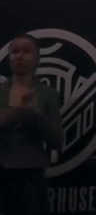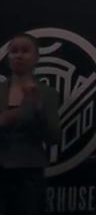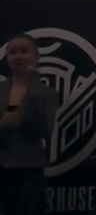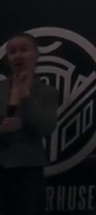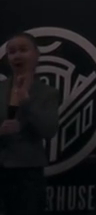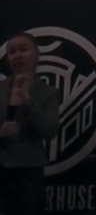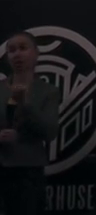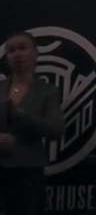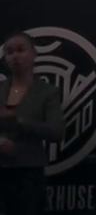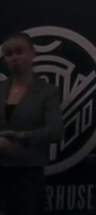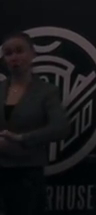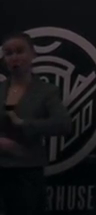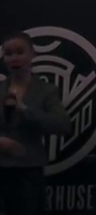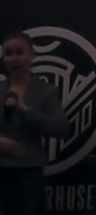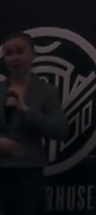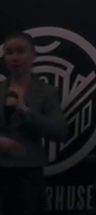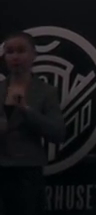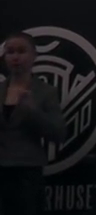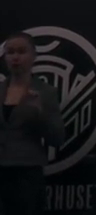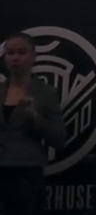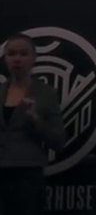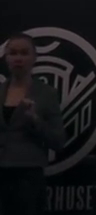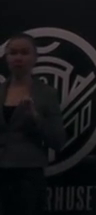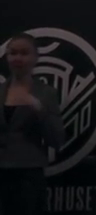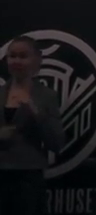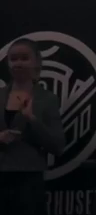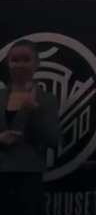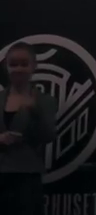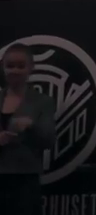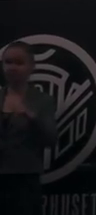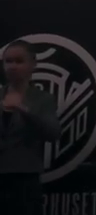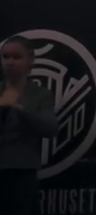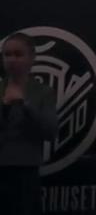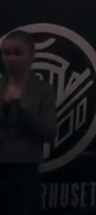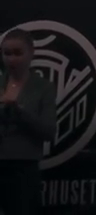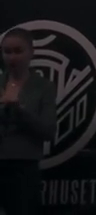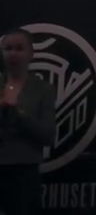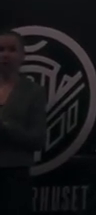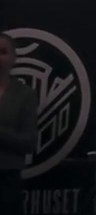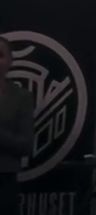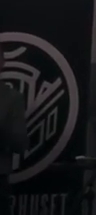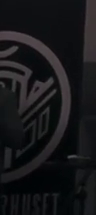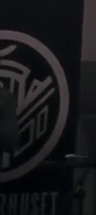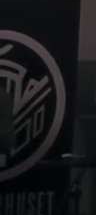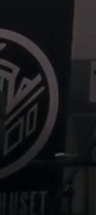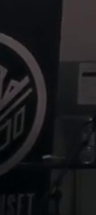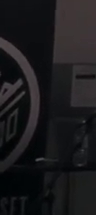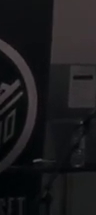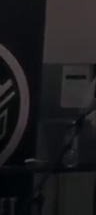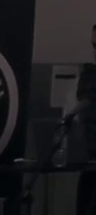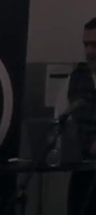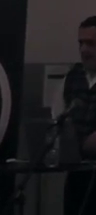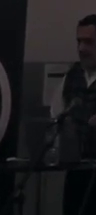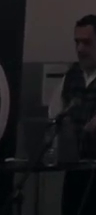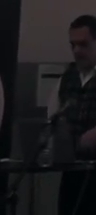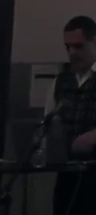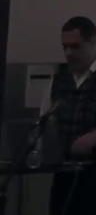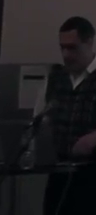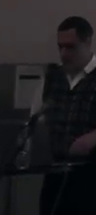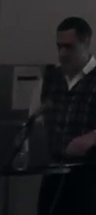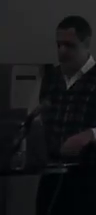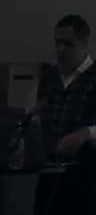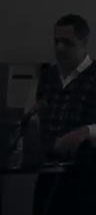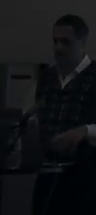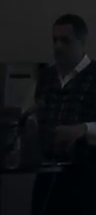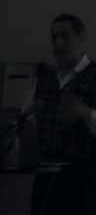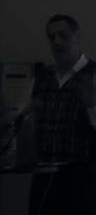20-year-old was despondent. I was in Brussels and was Skyping with him and talking with him. And then I get a